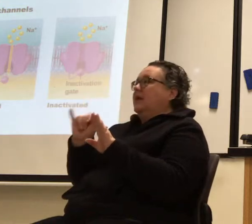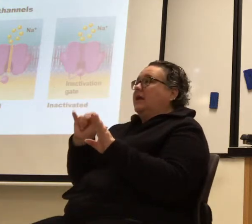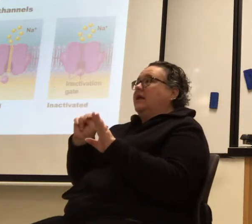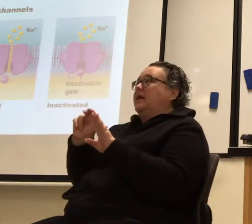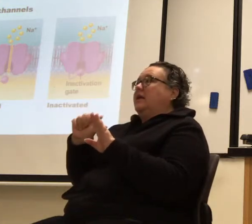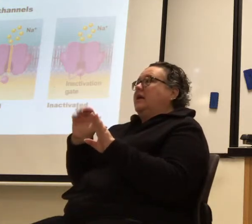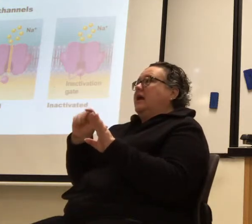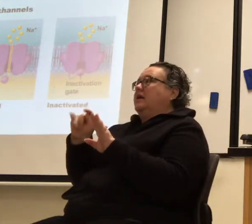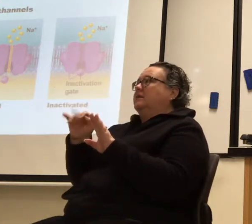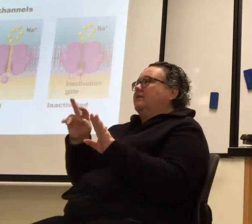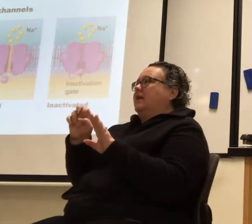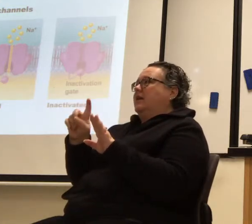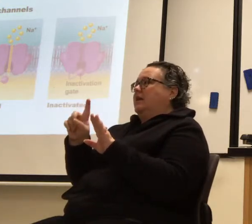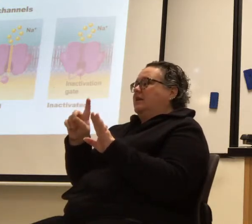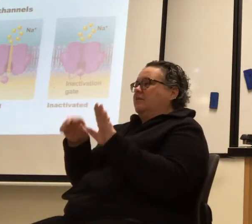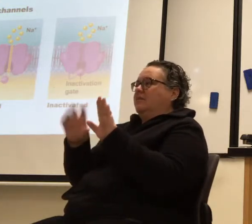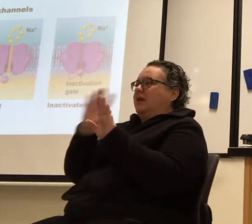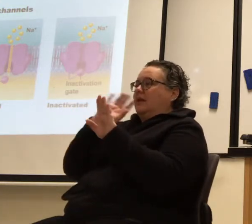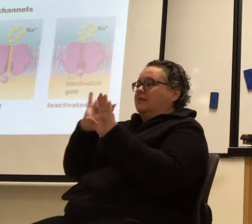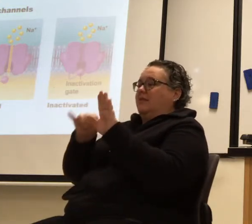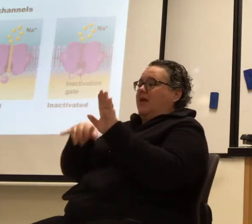Inactivation gate, they